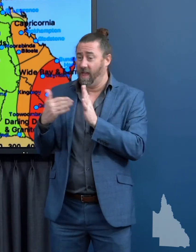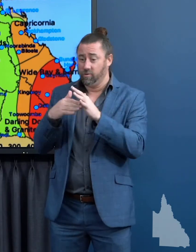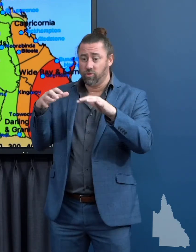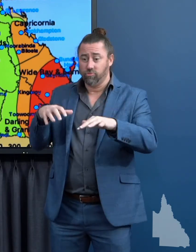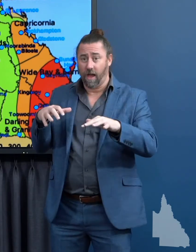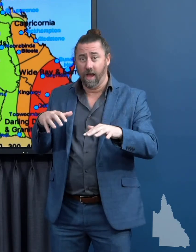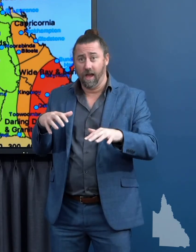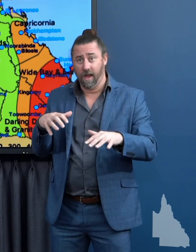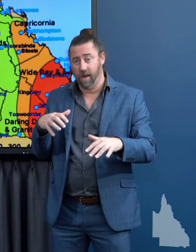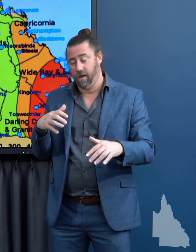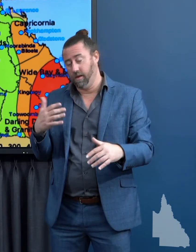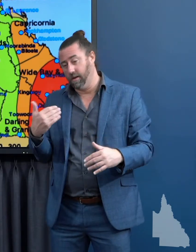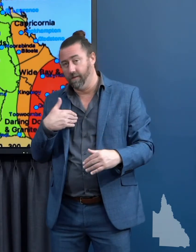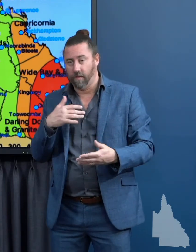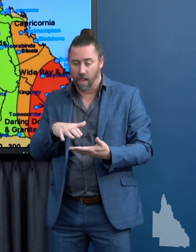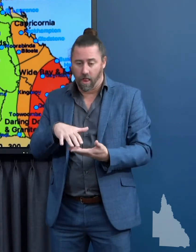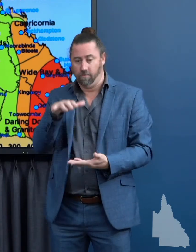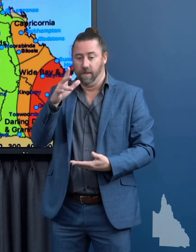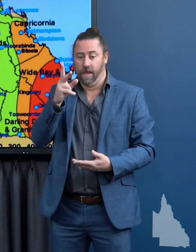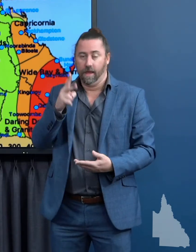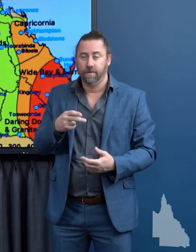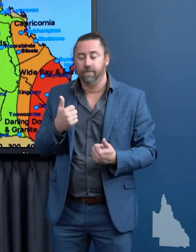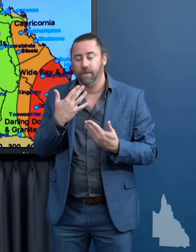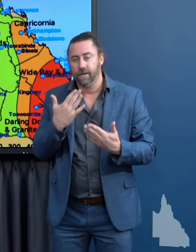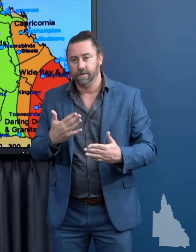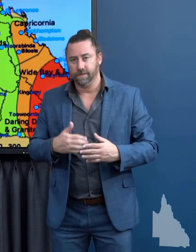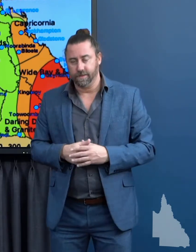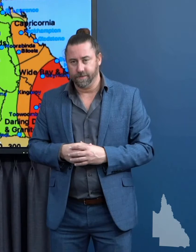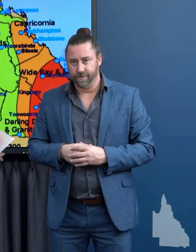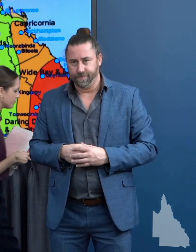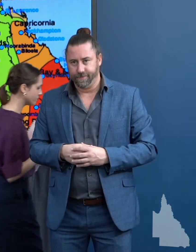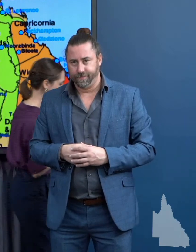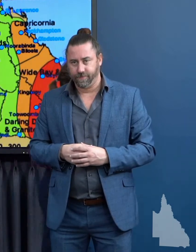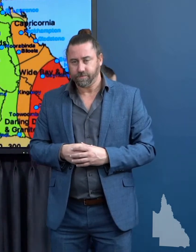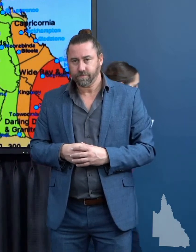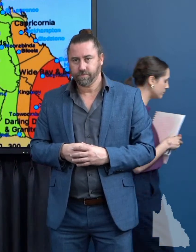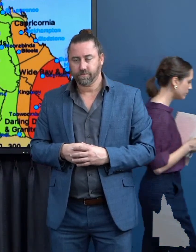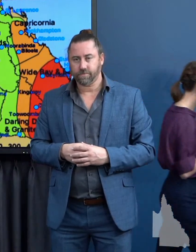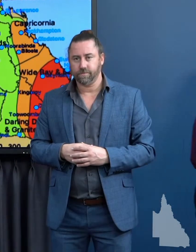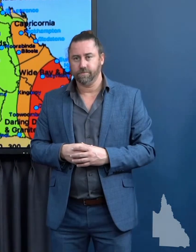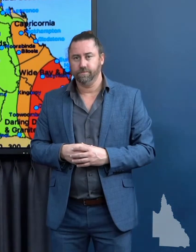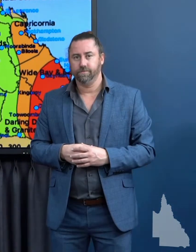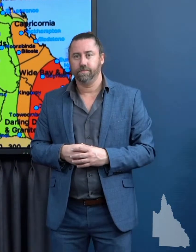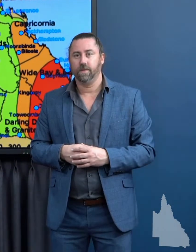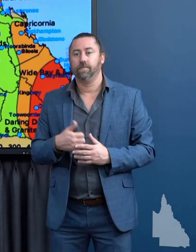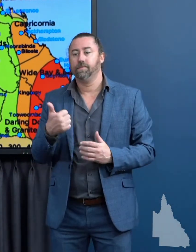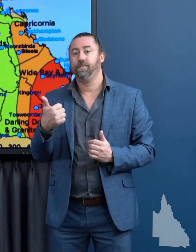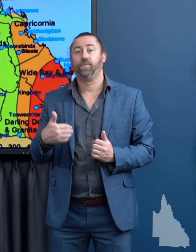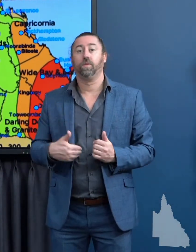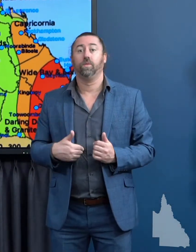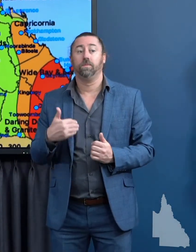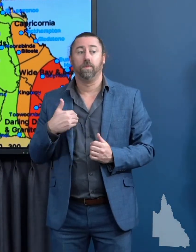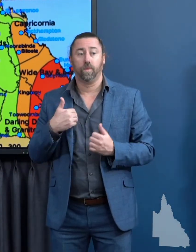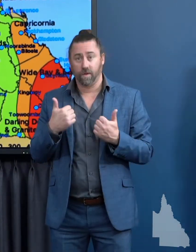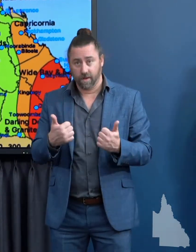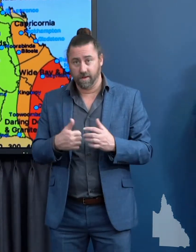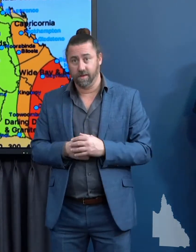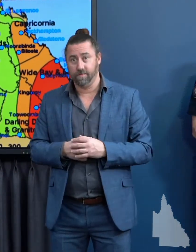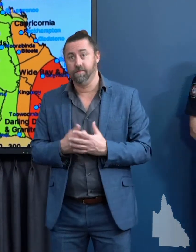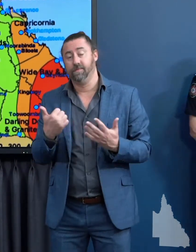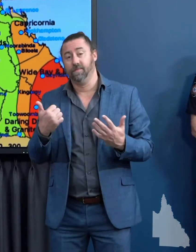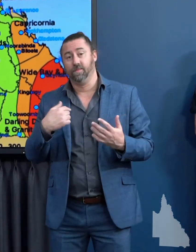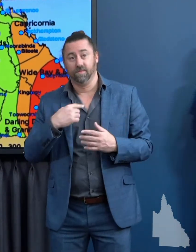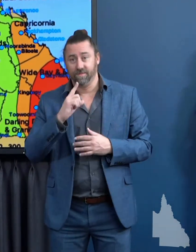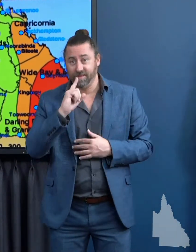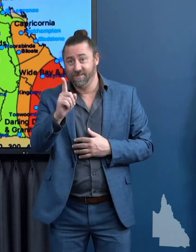cause impacts. Thank you. Thank you. Good morning, everyone. So you've heard it a number